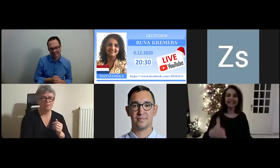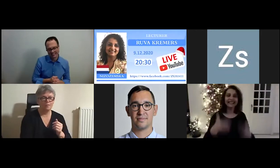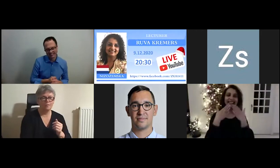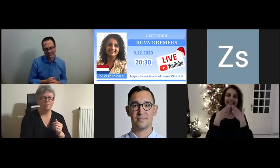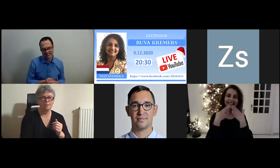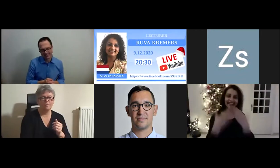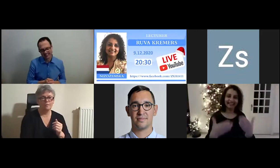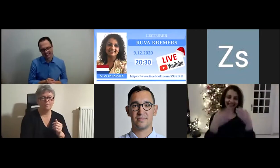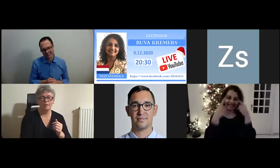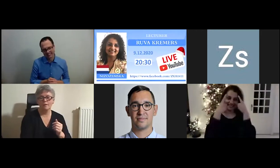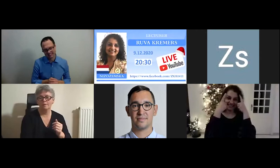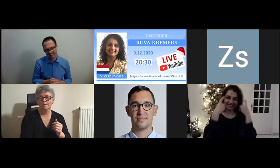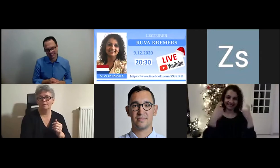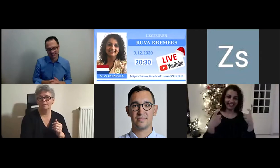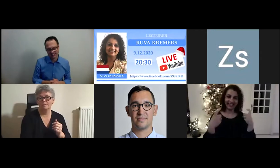Hello,